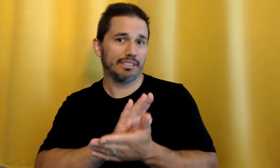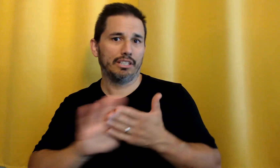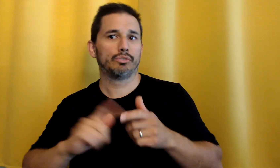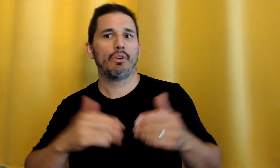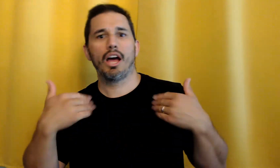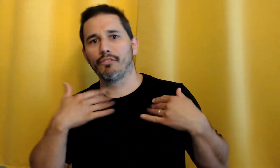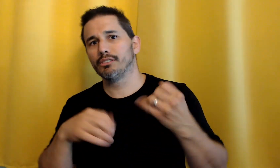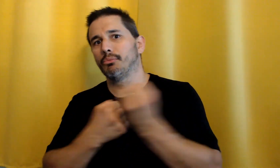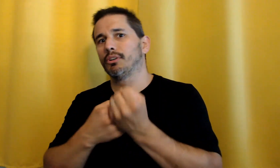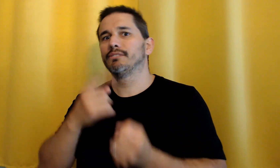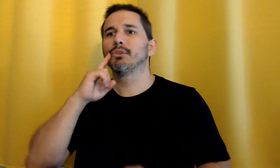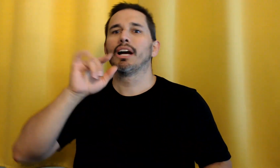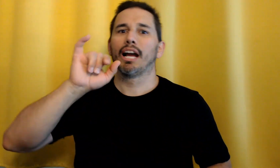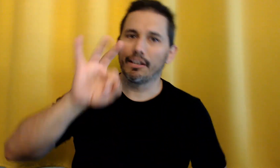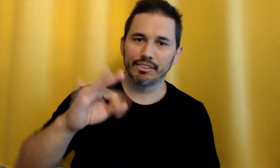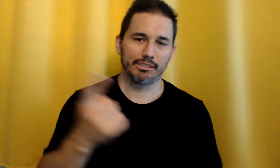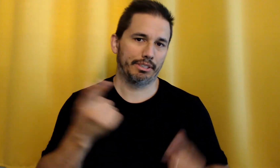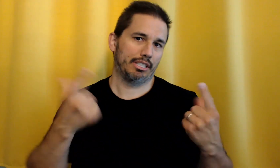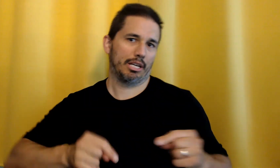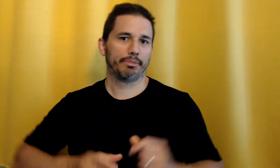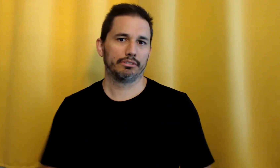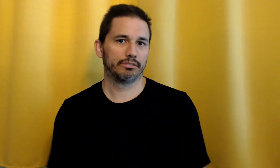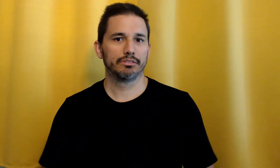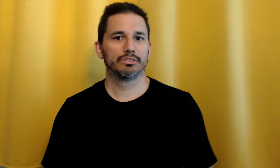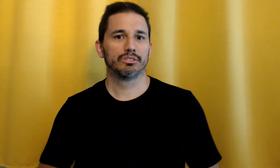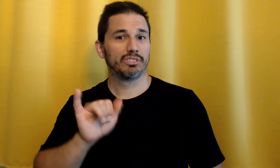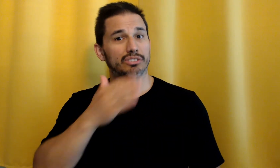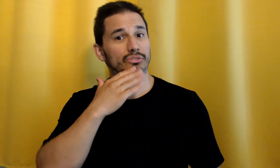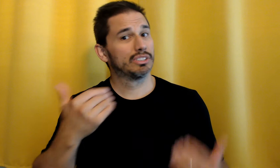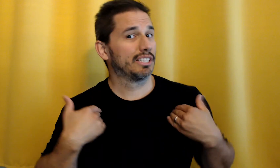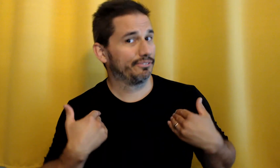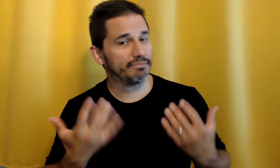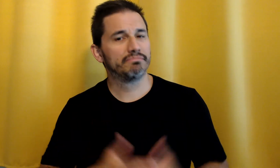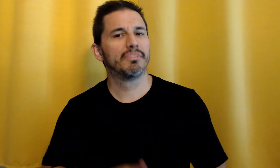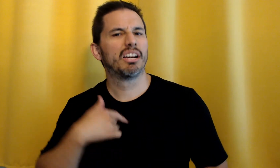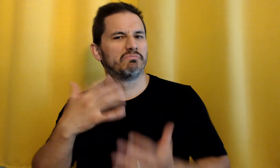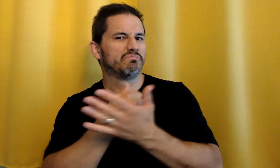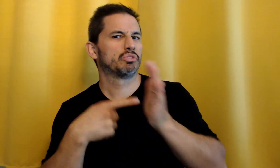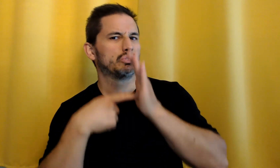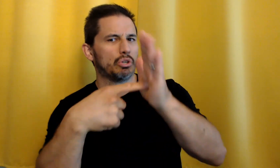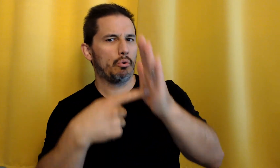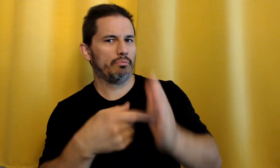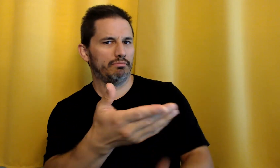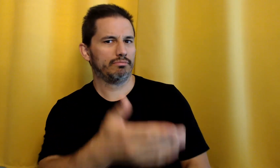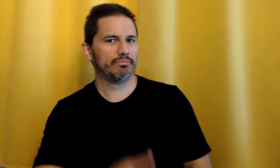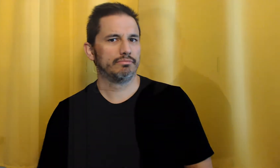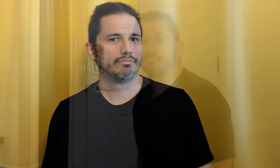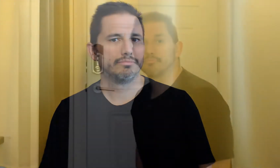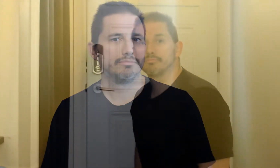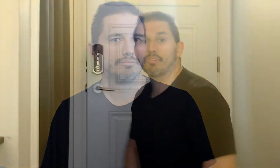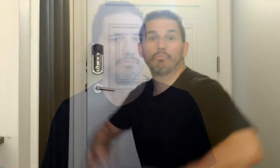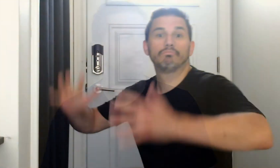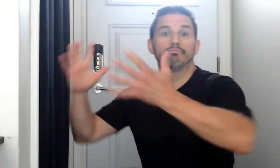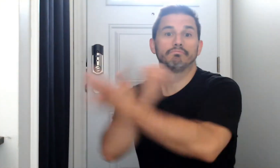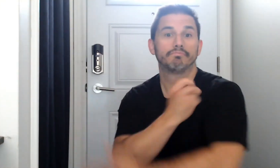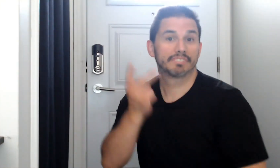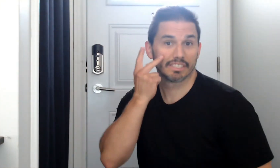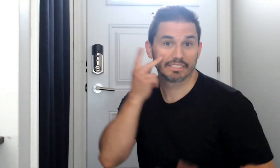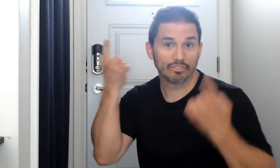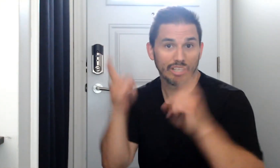of need. There are so many what ifs, and this product can eliminate some of those what ifs. Now I'll actually show you it